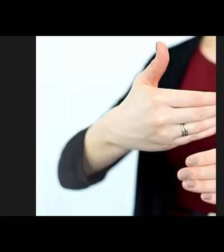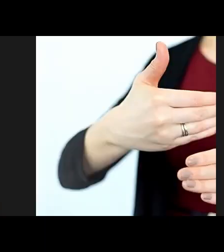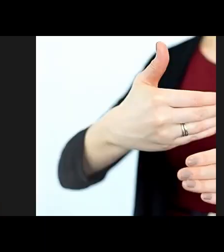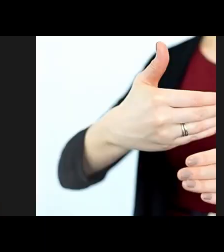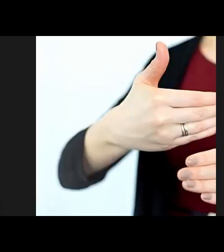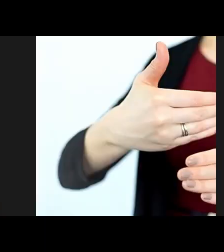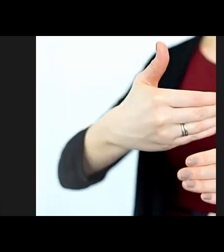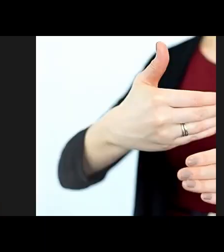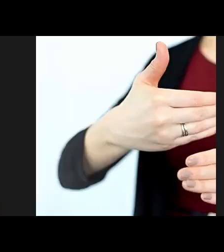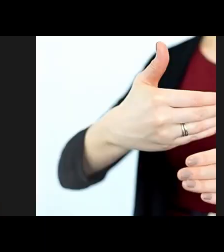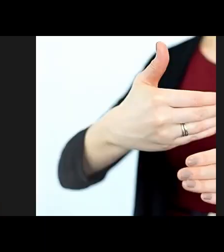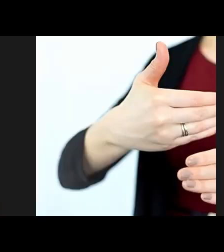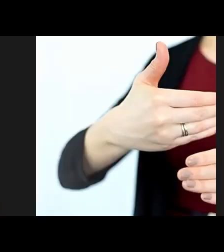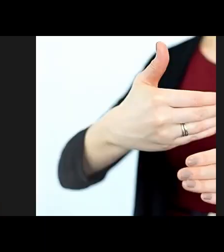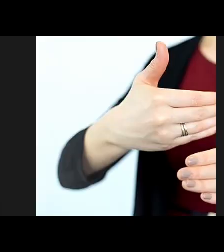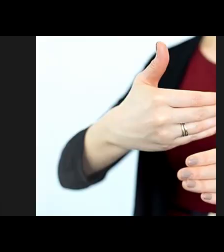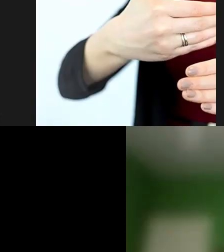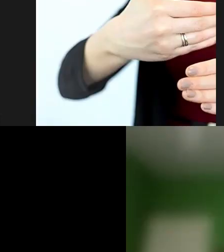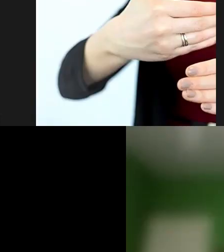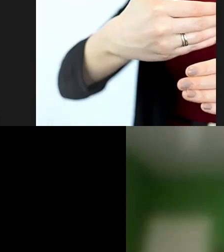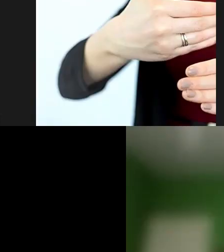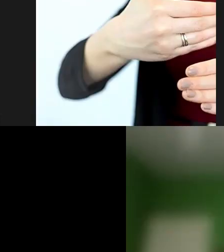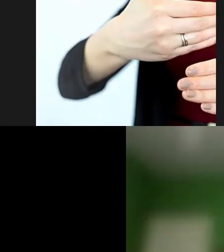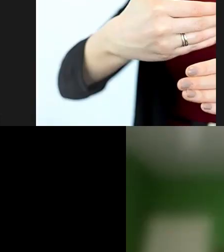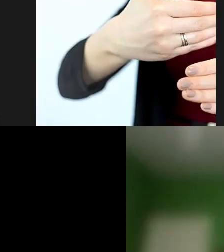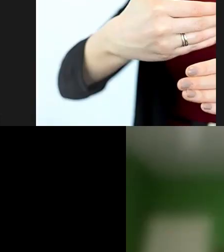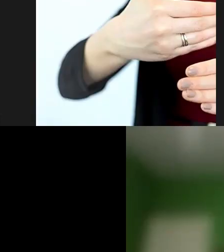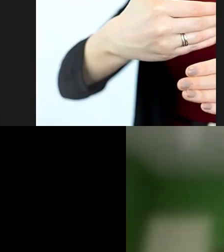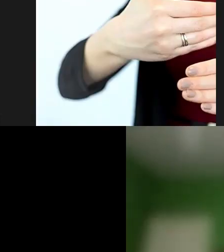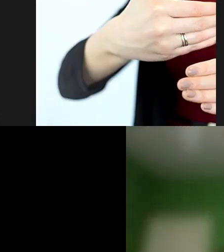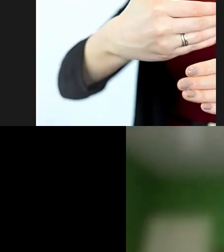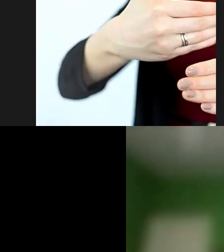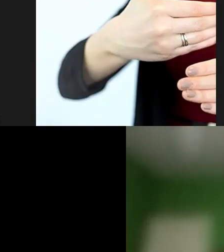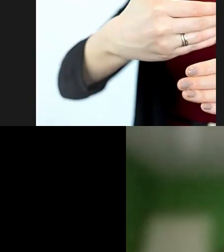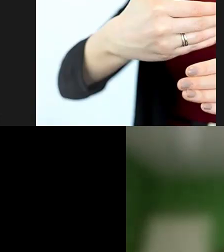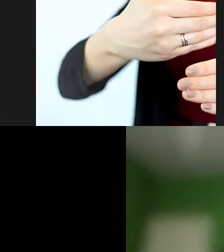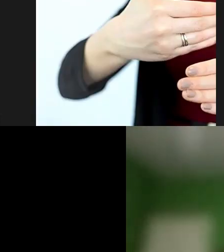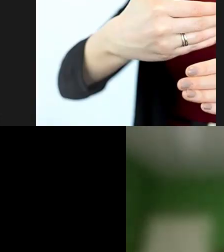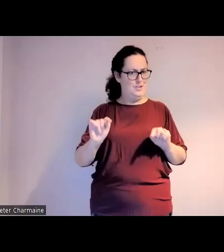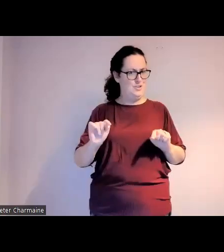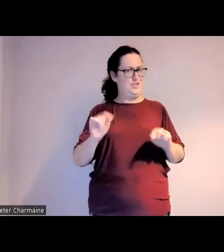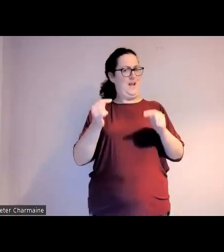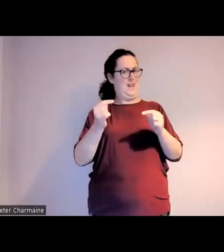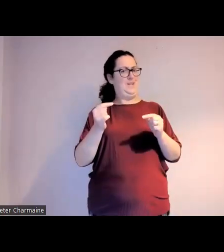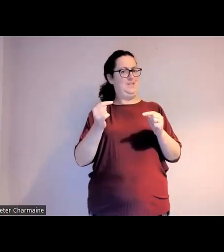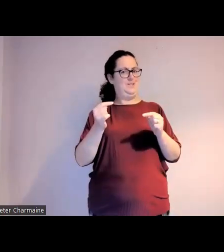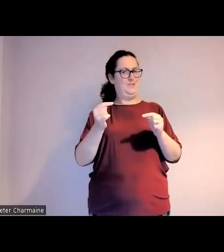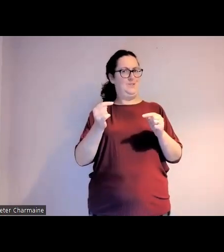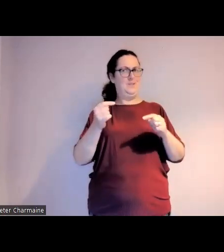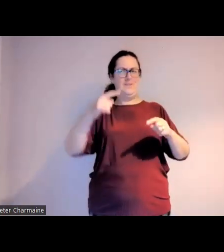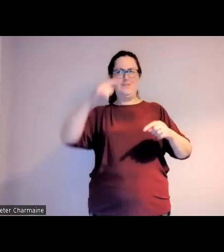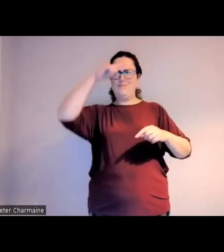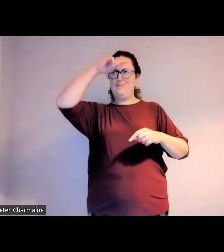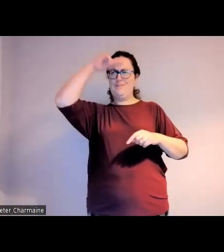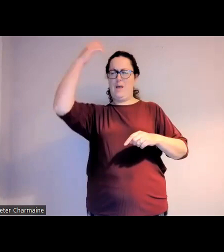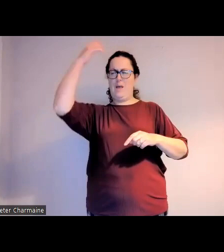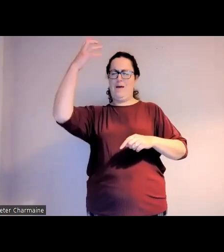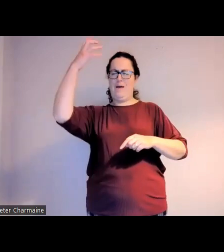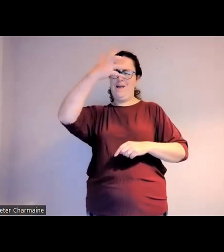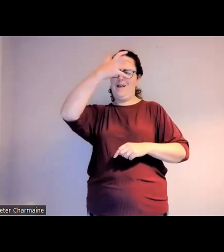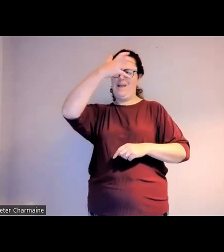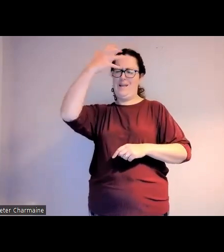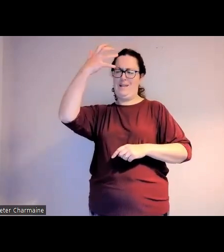Gosh, thank you, Ian. You set yourself a challenge, taking us to the heat of summer just as winter